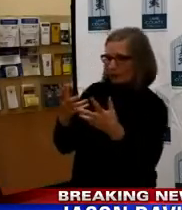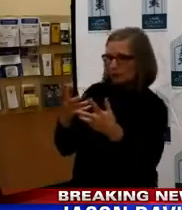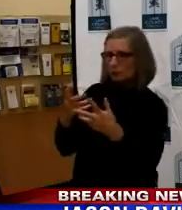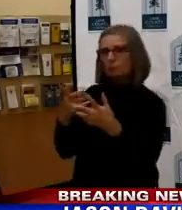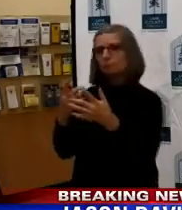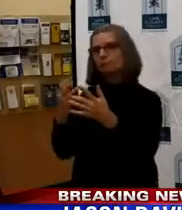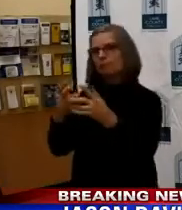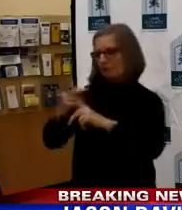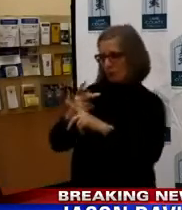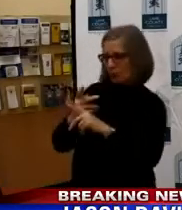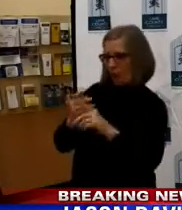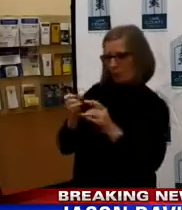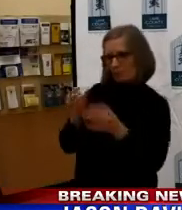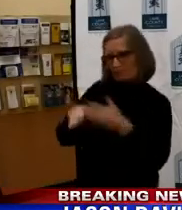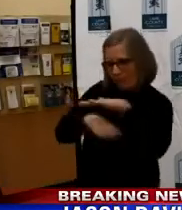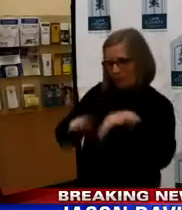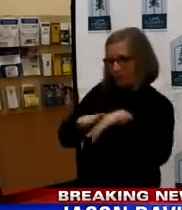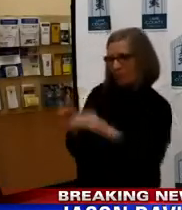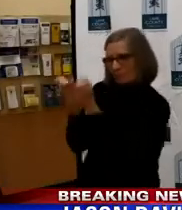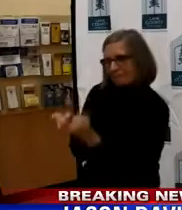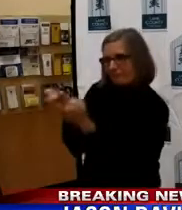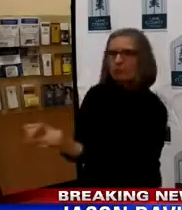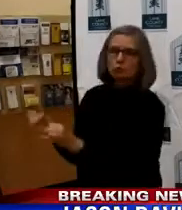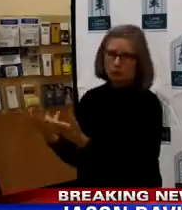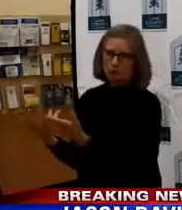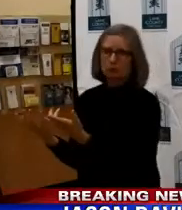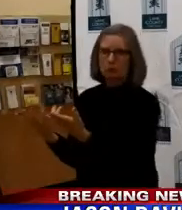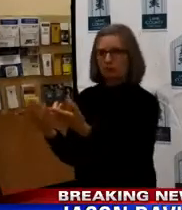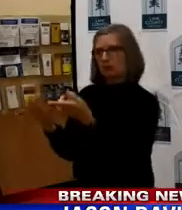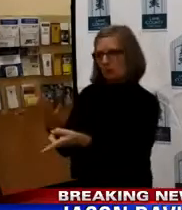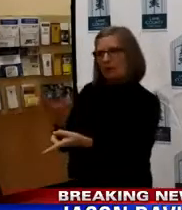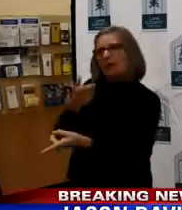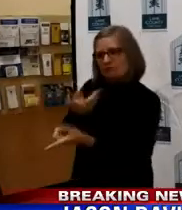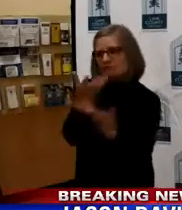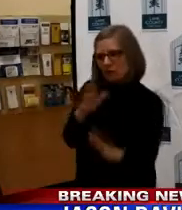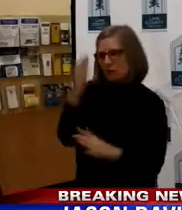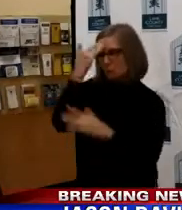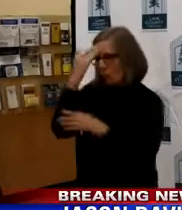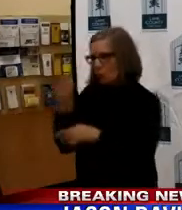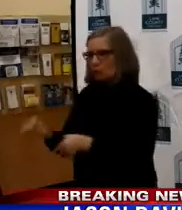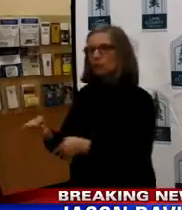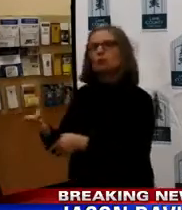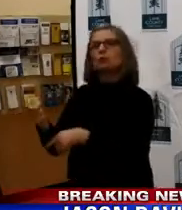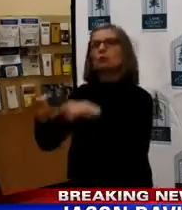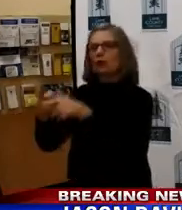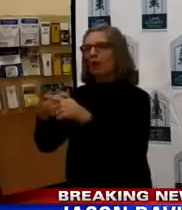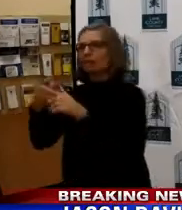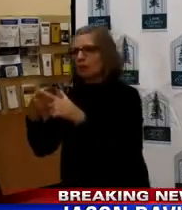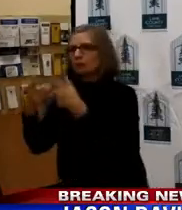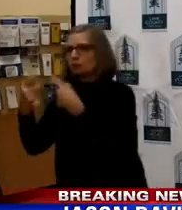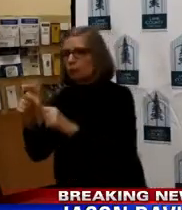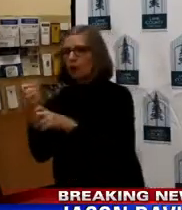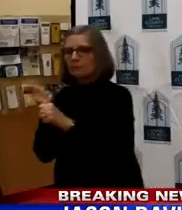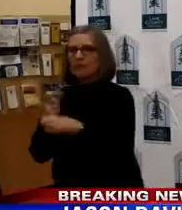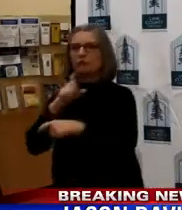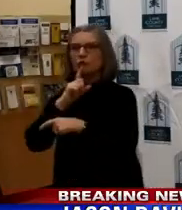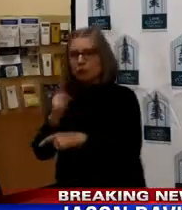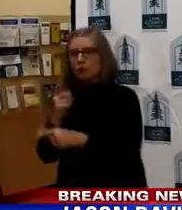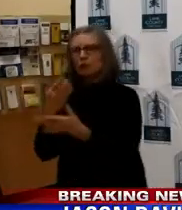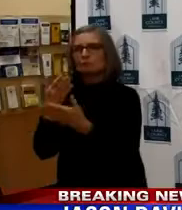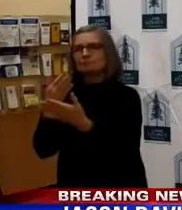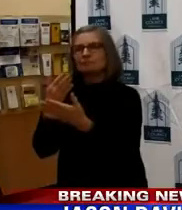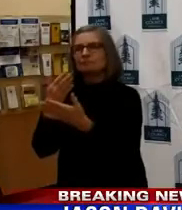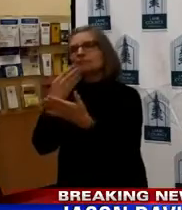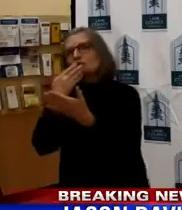that determination based on that versus what resources are available and trying to be good stewards. I also think